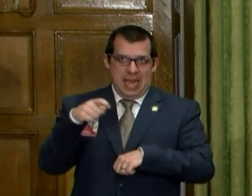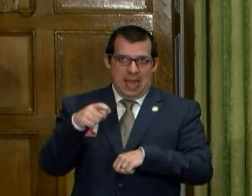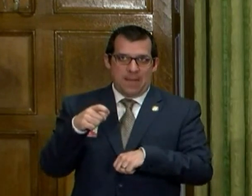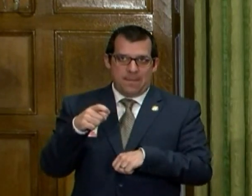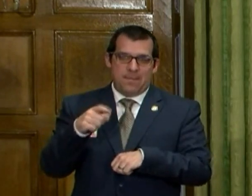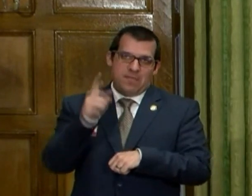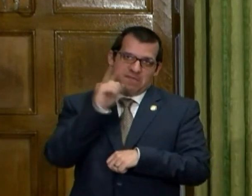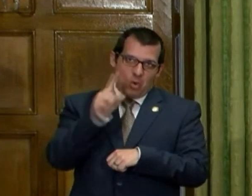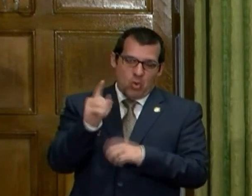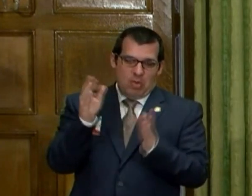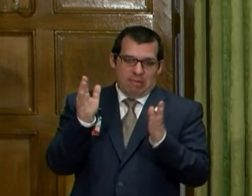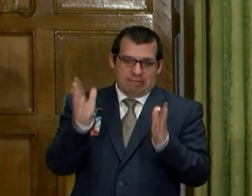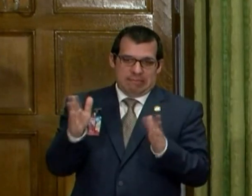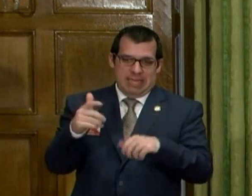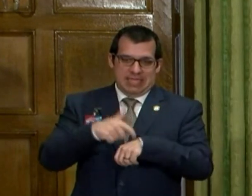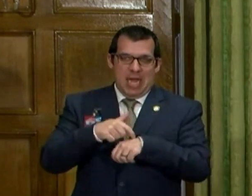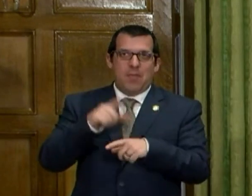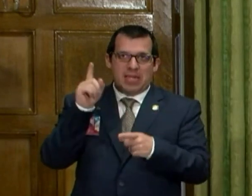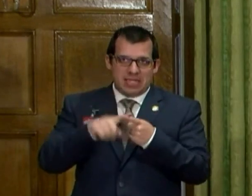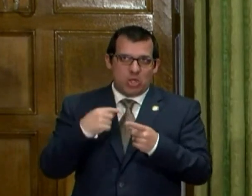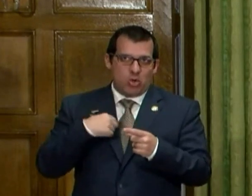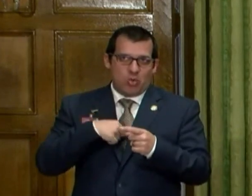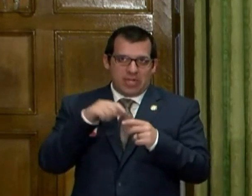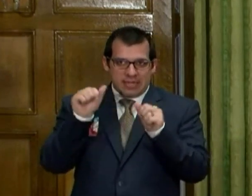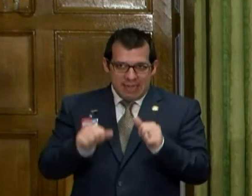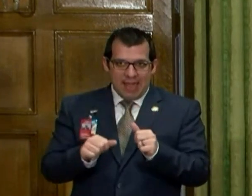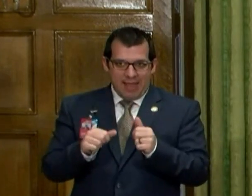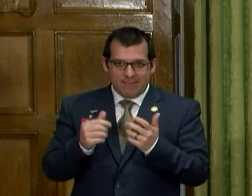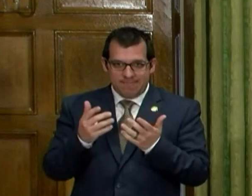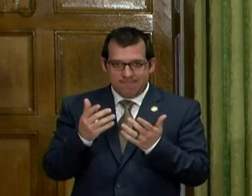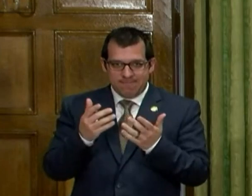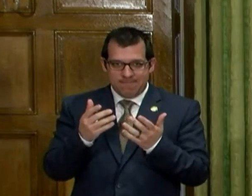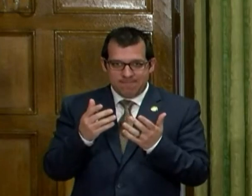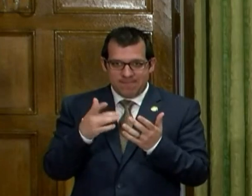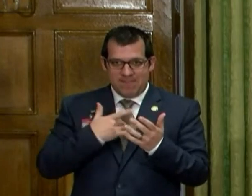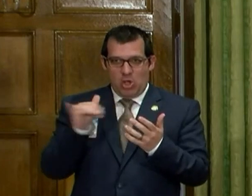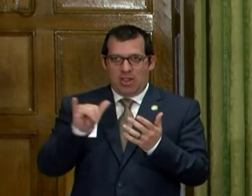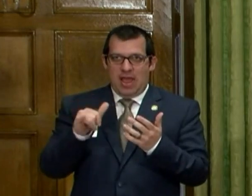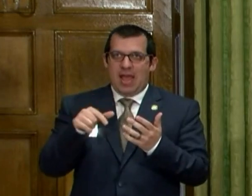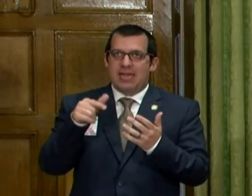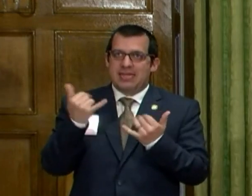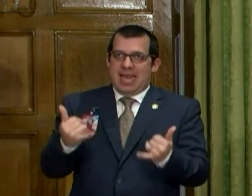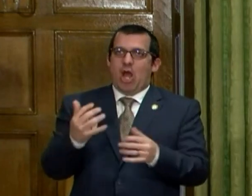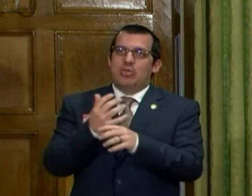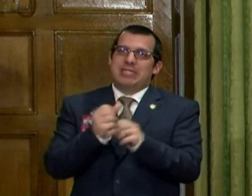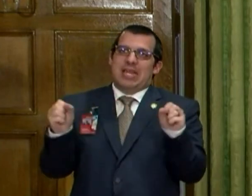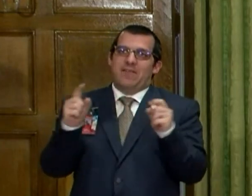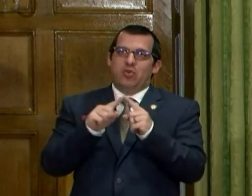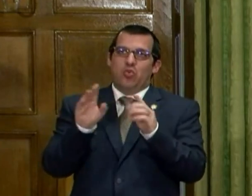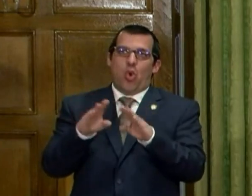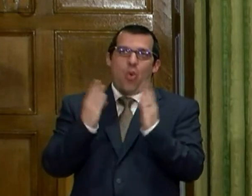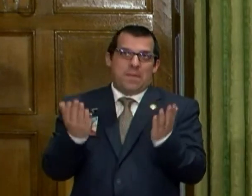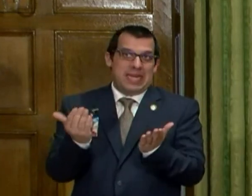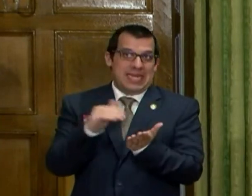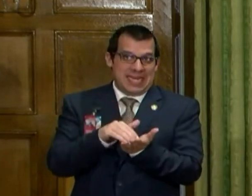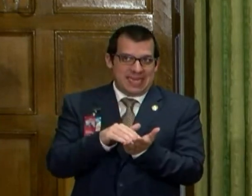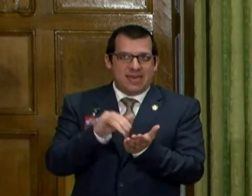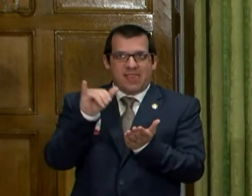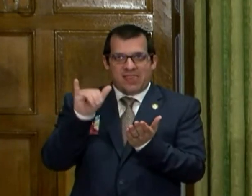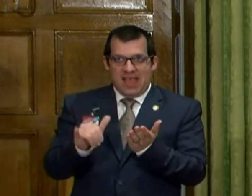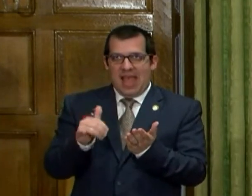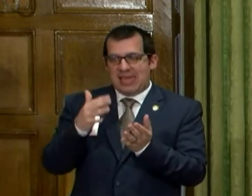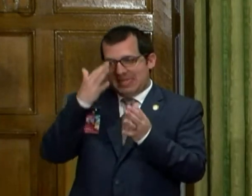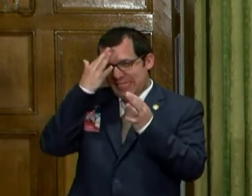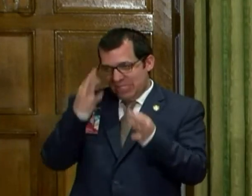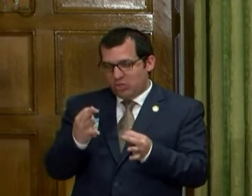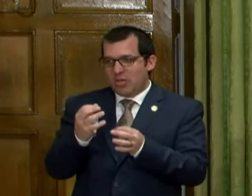least for a time until we can get a handle on it, until we feel like it's safe to reopen that. That's a decision that